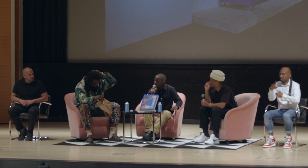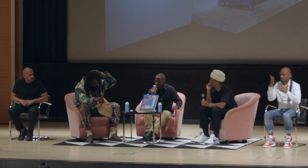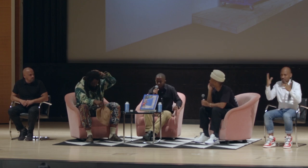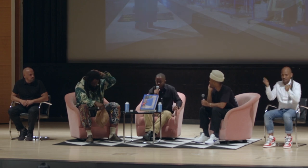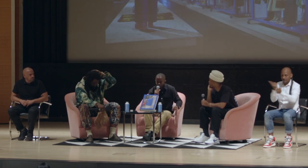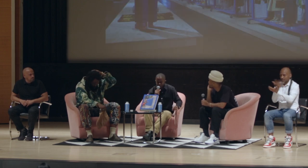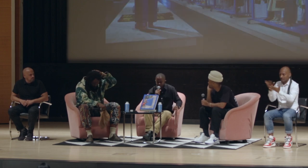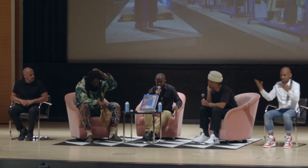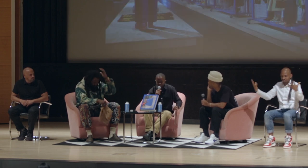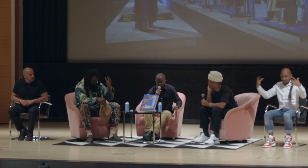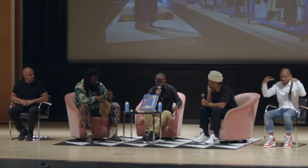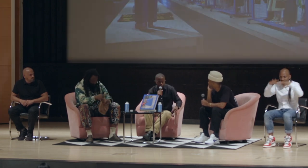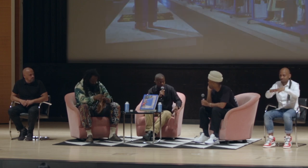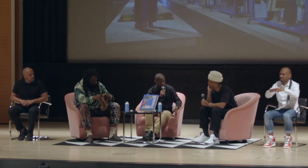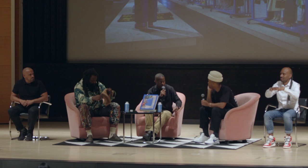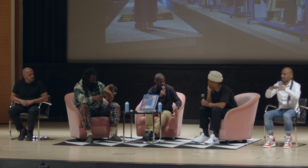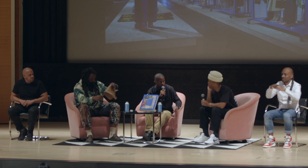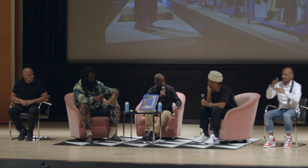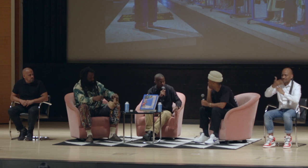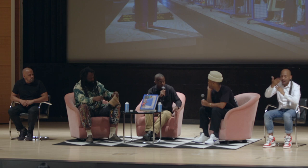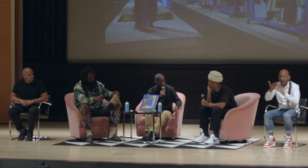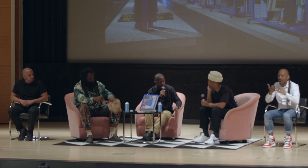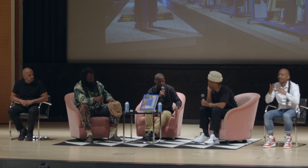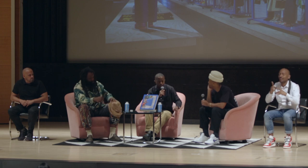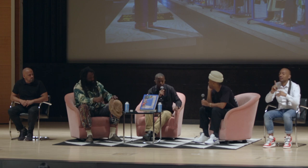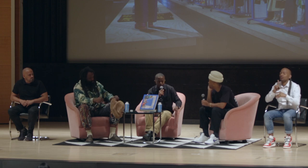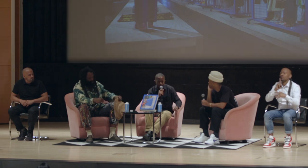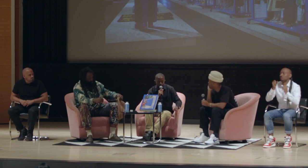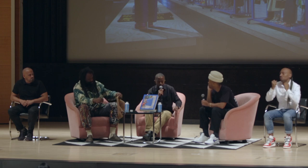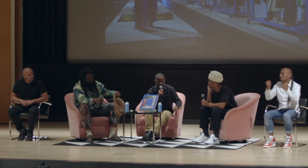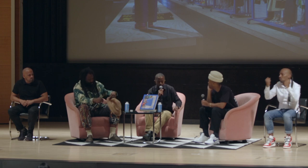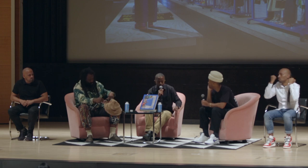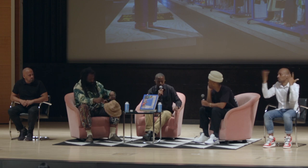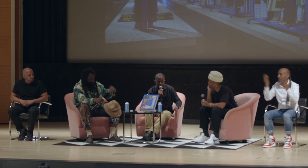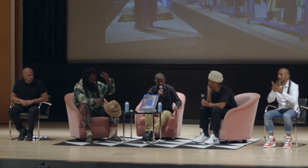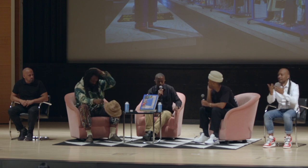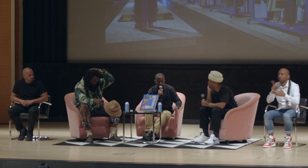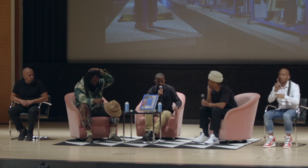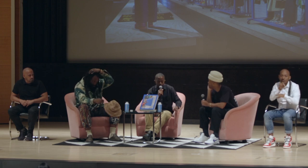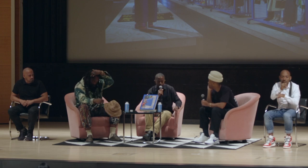everything within the files and there's too many things to count. And